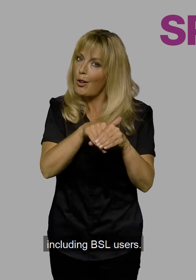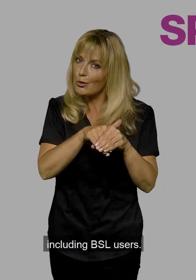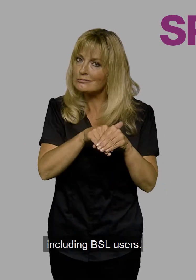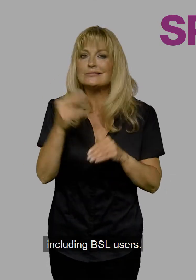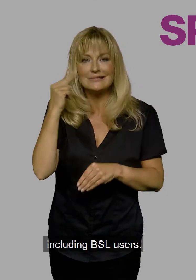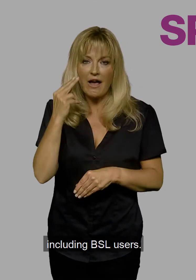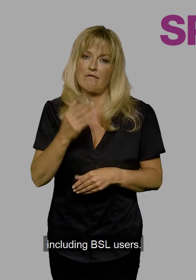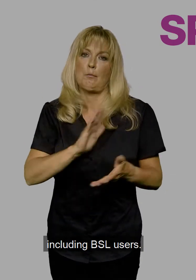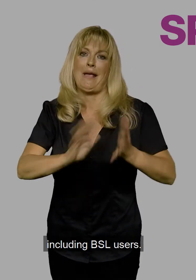users.